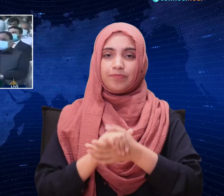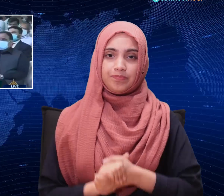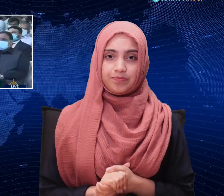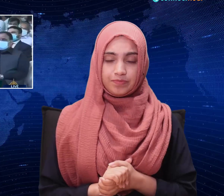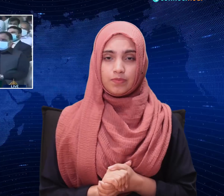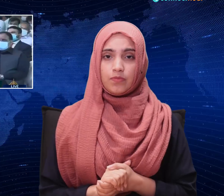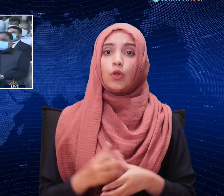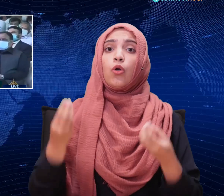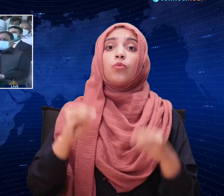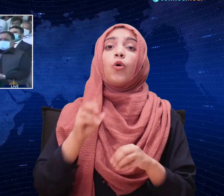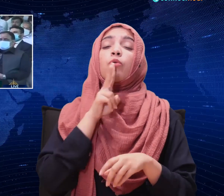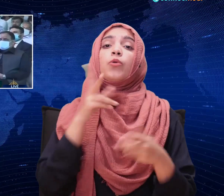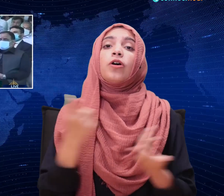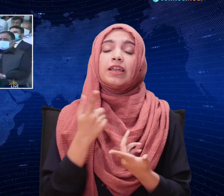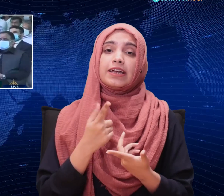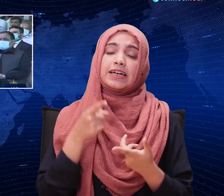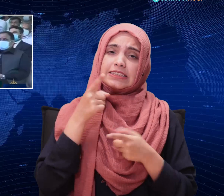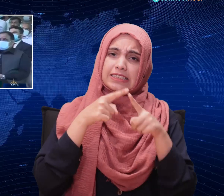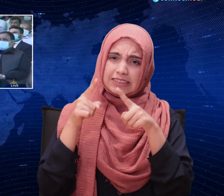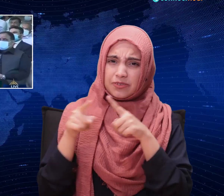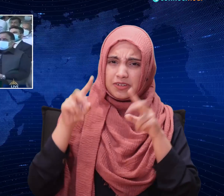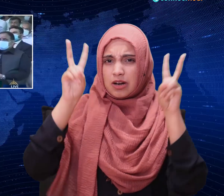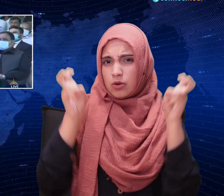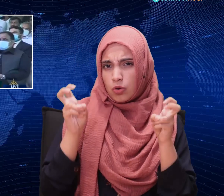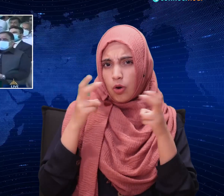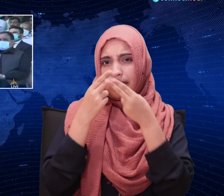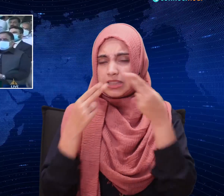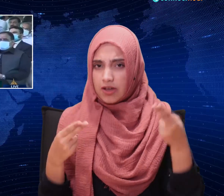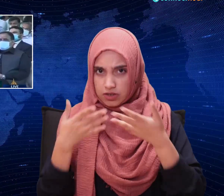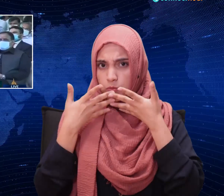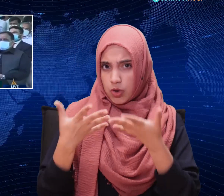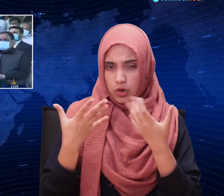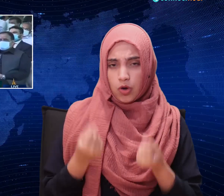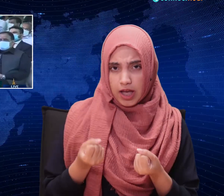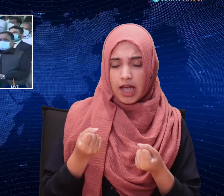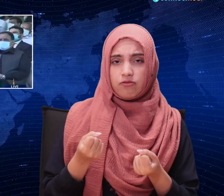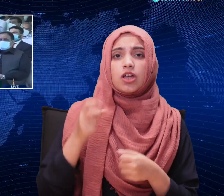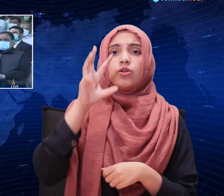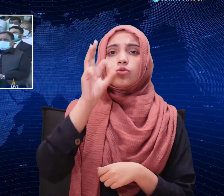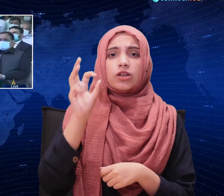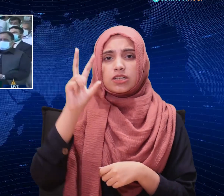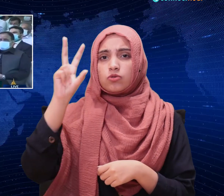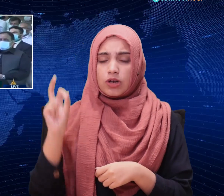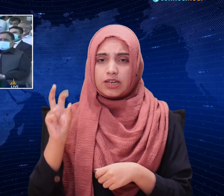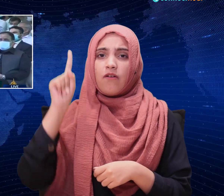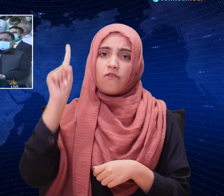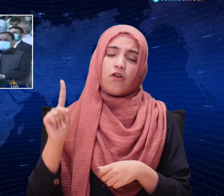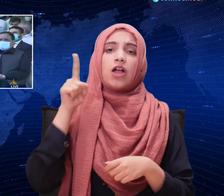He made the comments while addressing the Punjab Education Convention 2021 in Lahore.